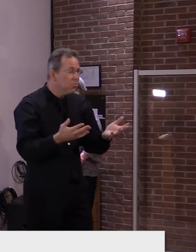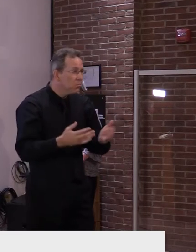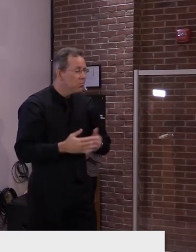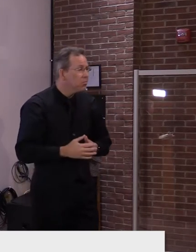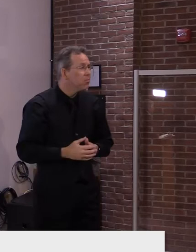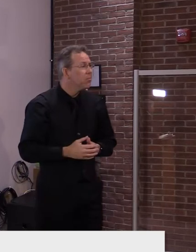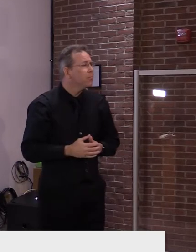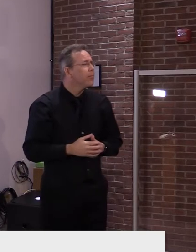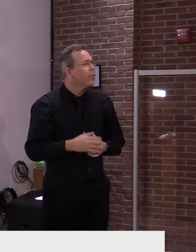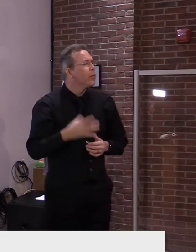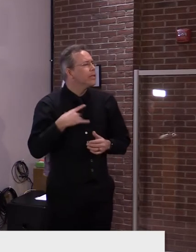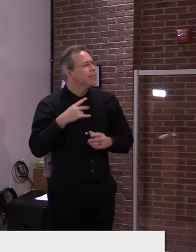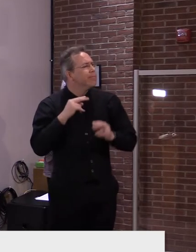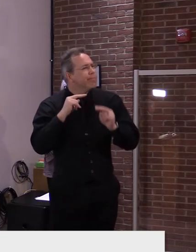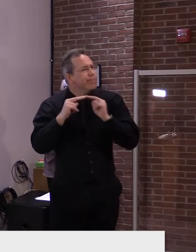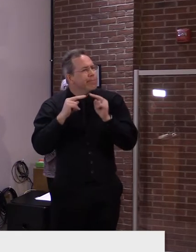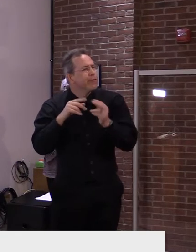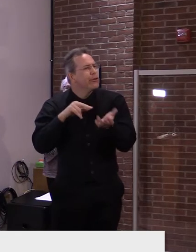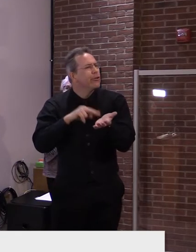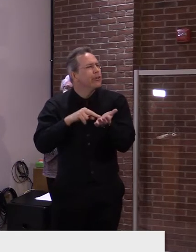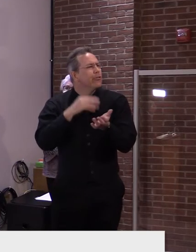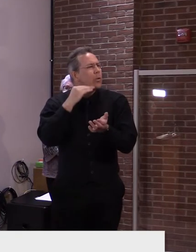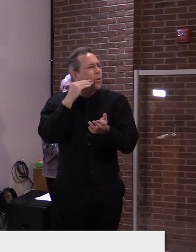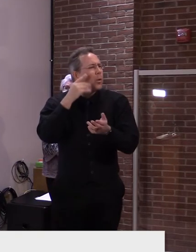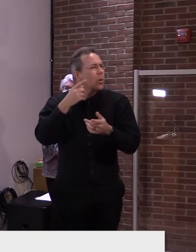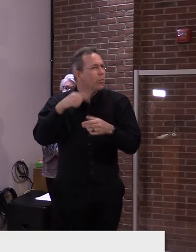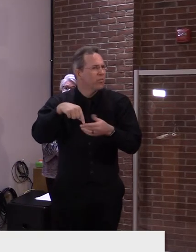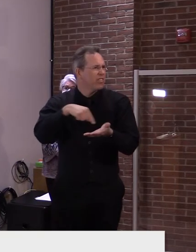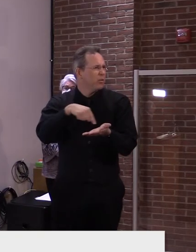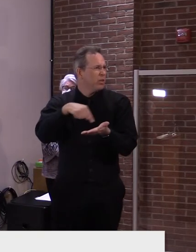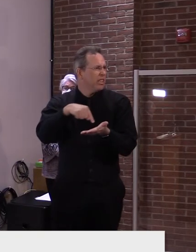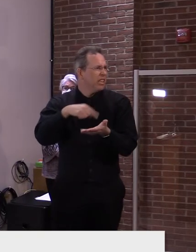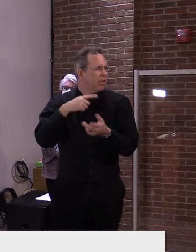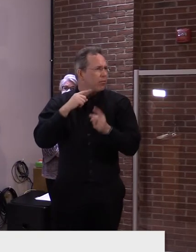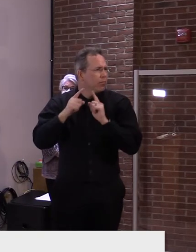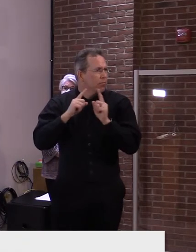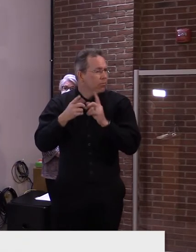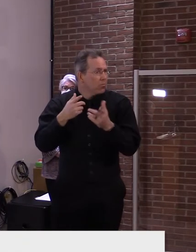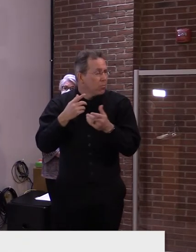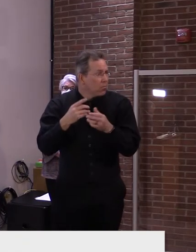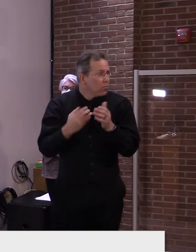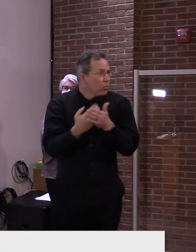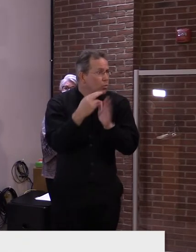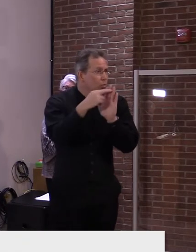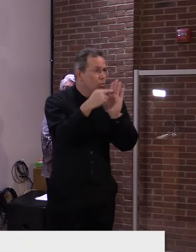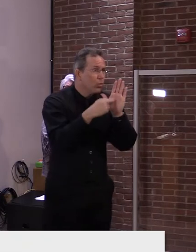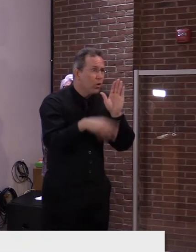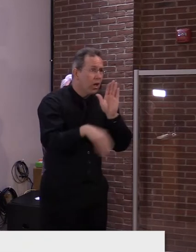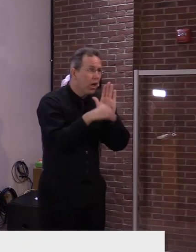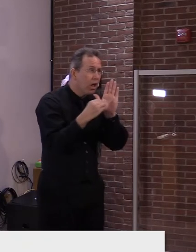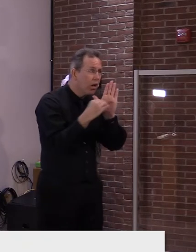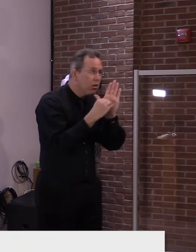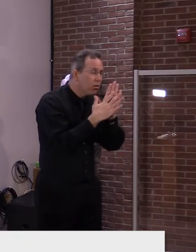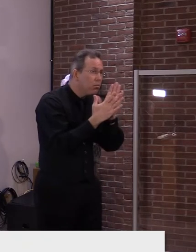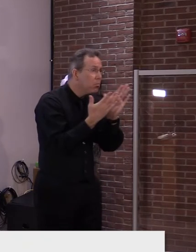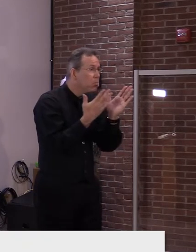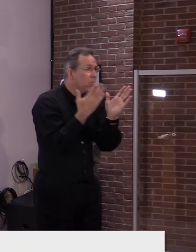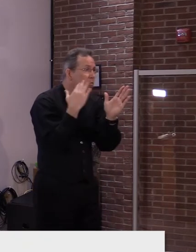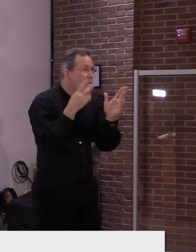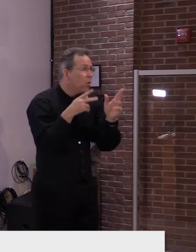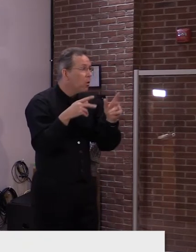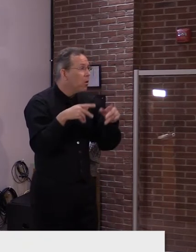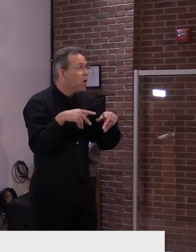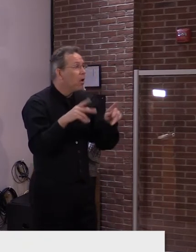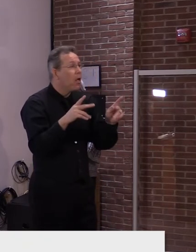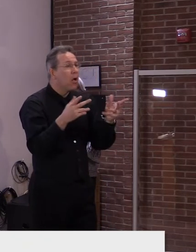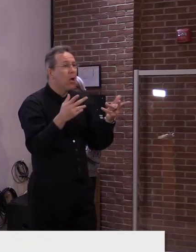care facilities over this week and the guidelines we're issuing now, really start to open up